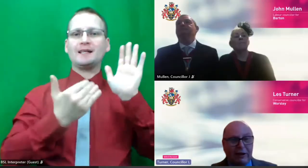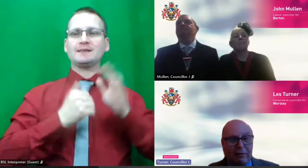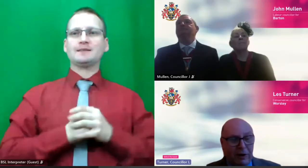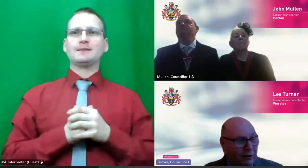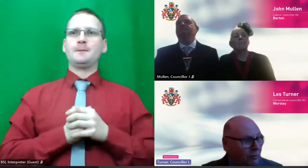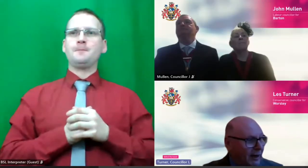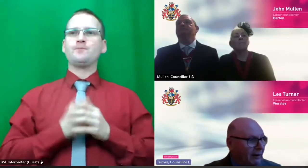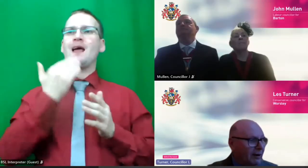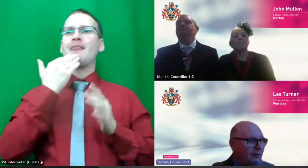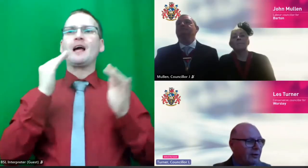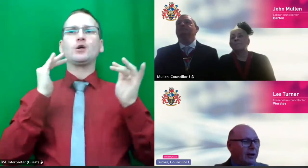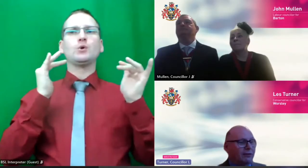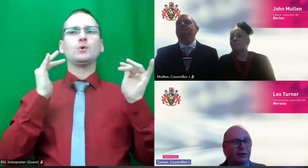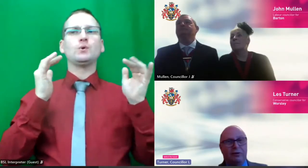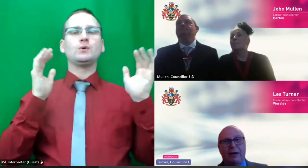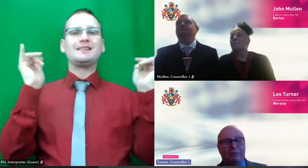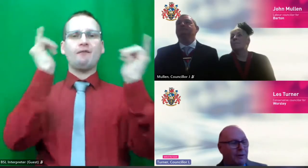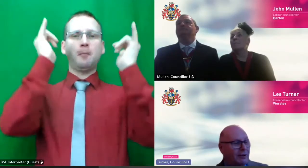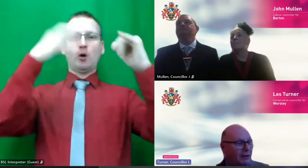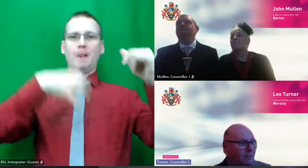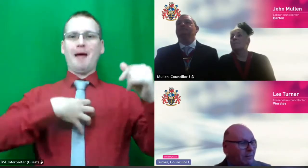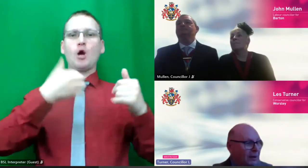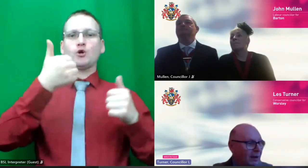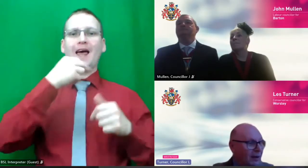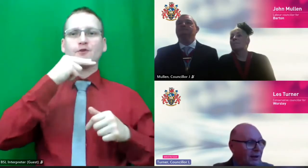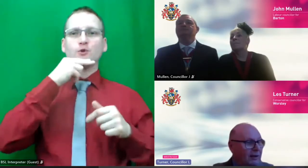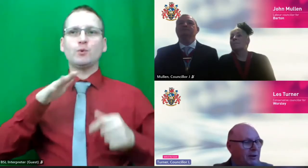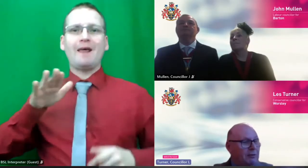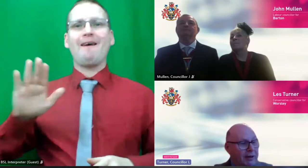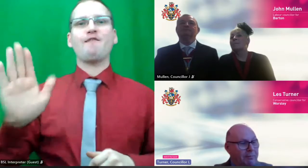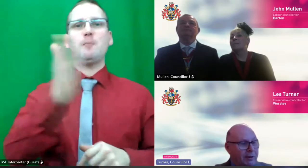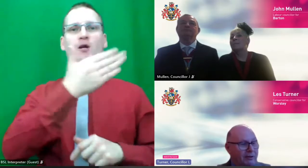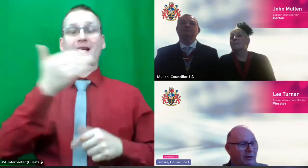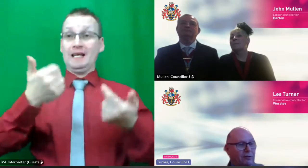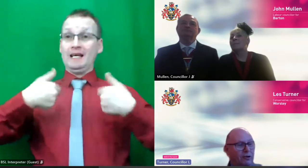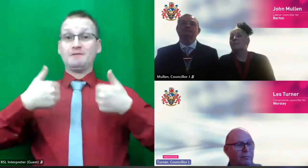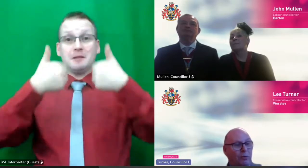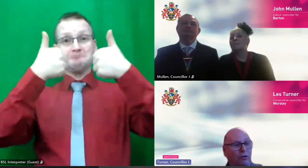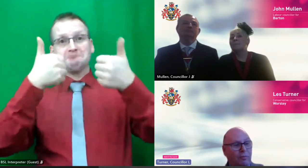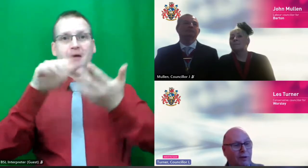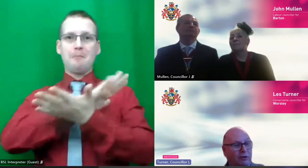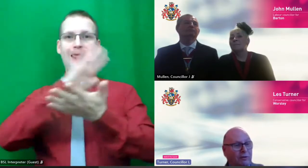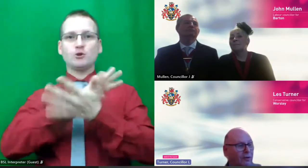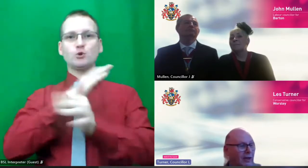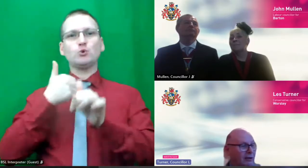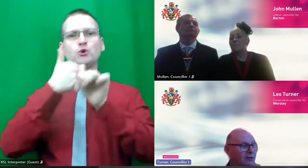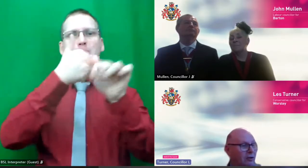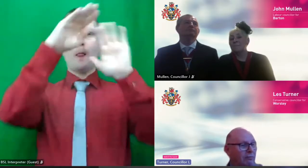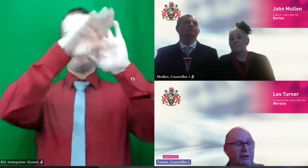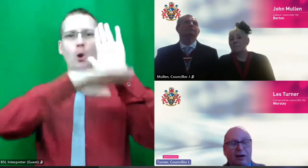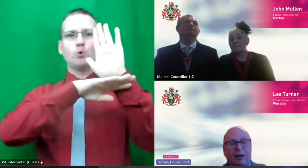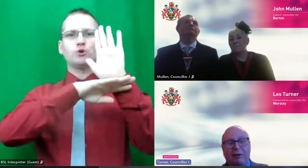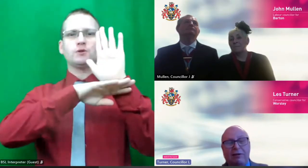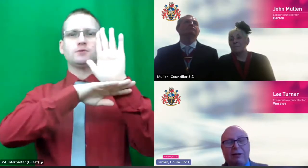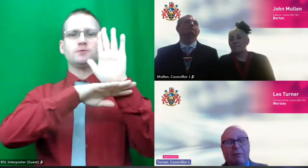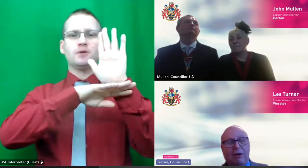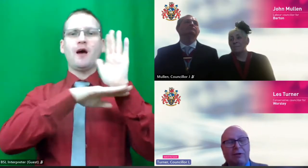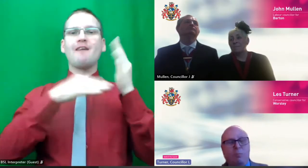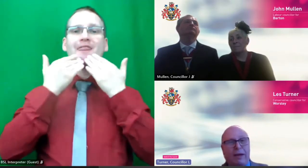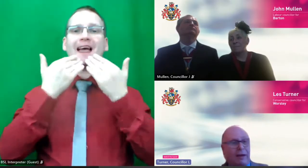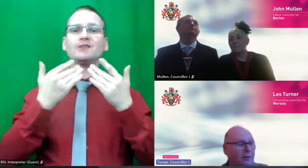Thank you, Ceremonial Mayor, and good afternoon, everybody. It gives me great pleasure to support the motion of thanks to the